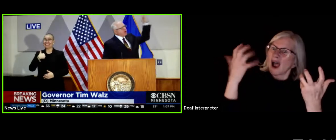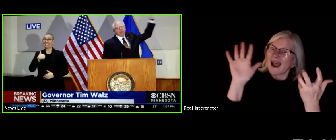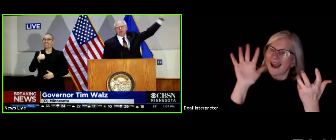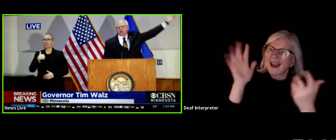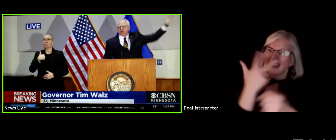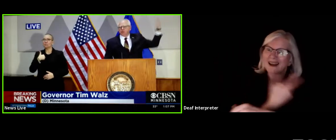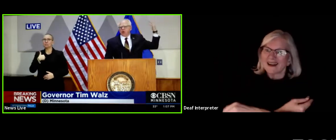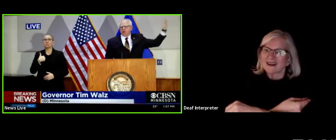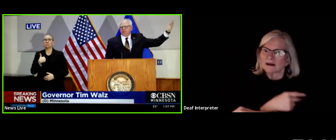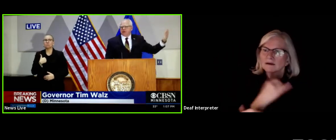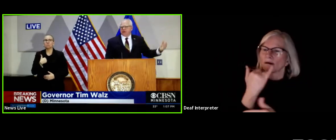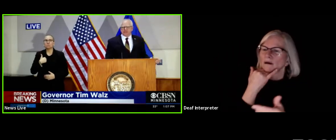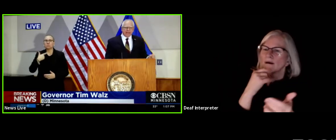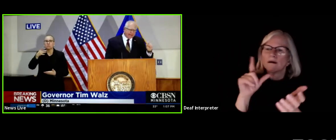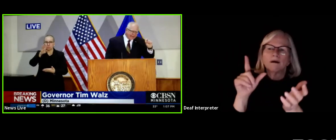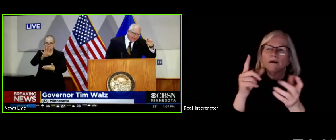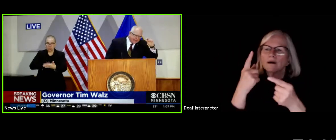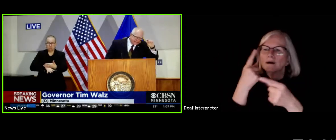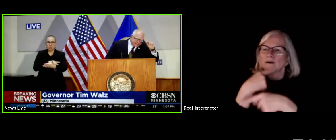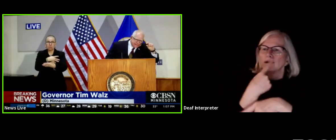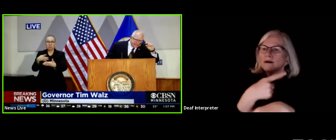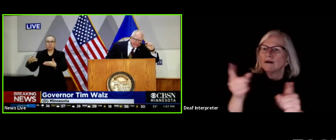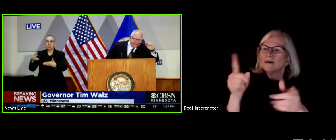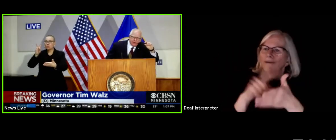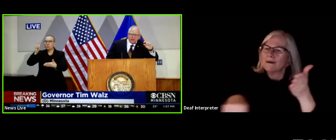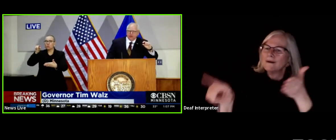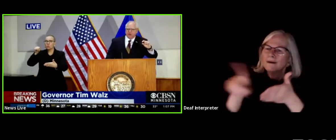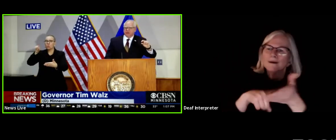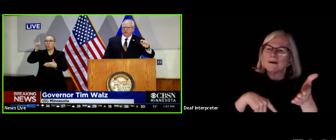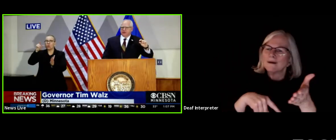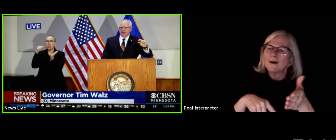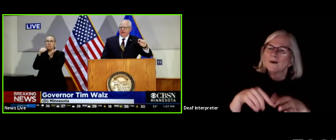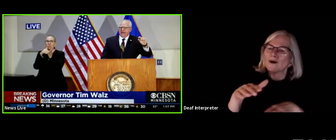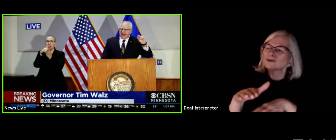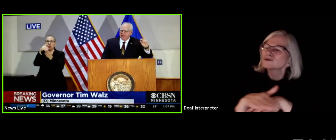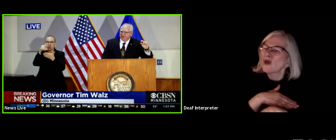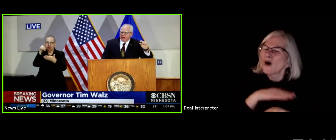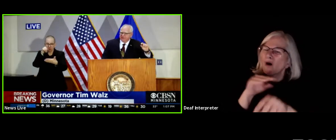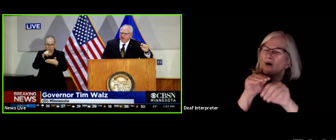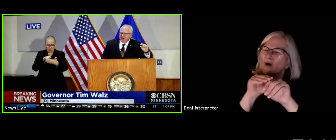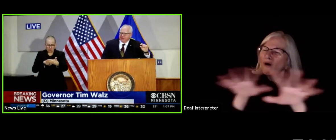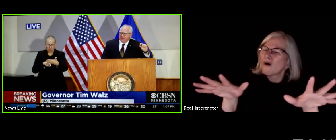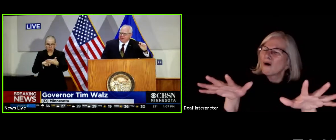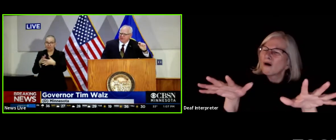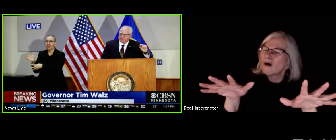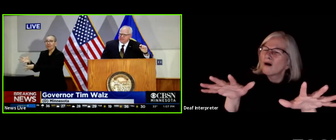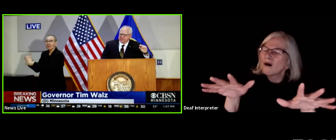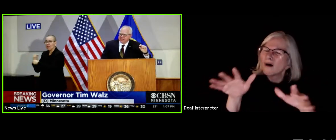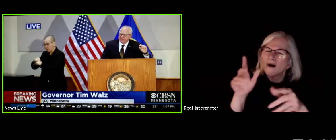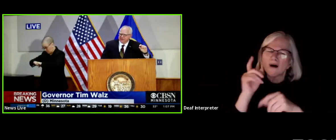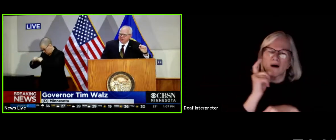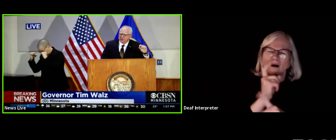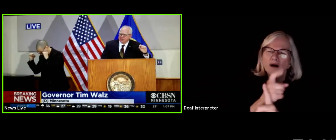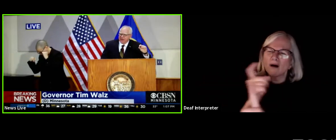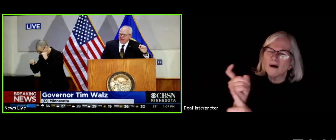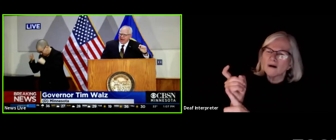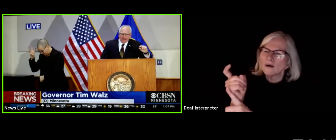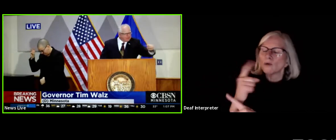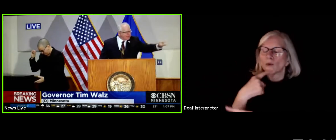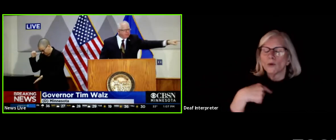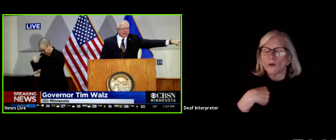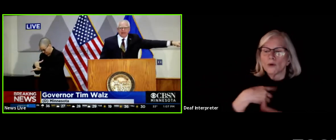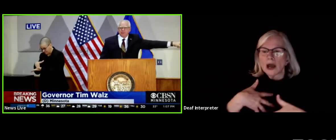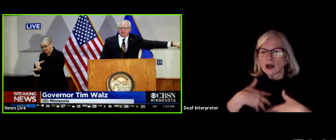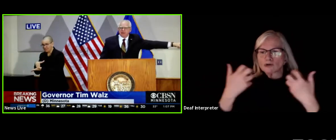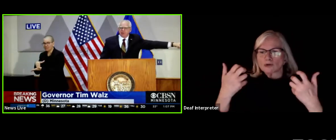show you a chart up here what 2.1 million looks like, and I got 60,000 doses. Now I've got to figure out how many of those 60,000 doses